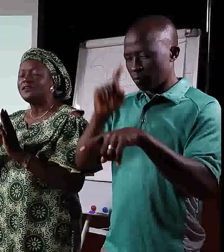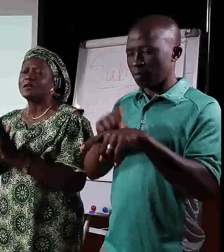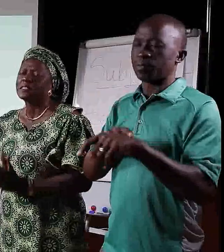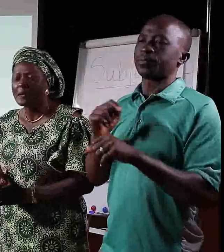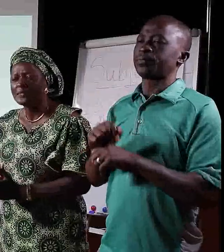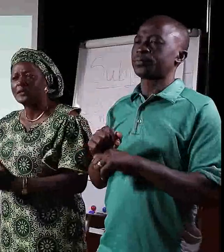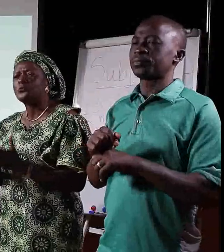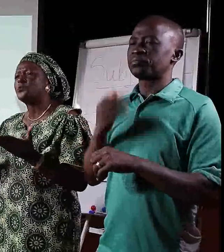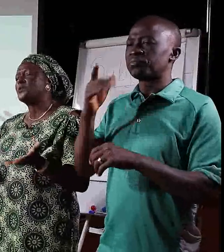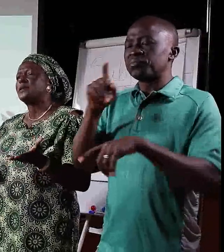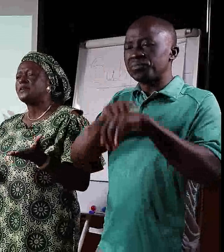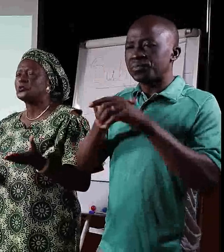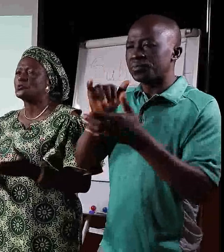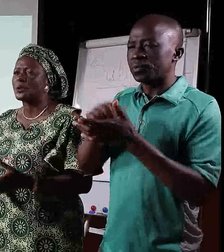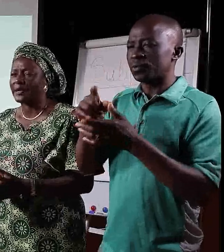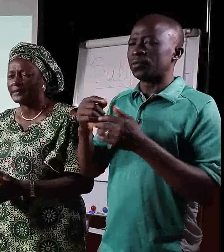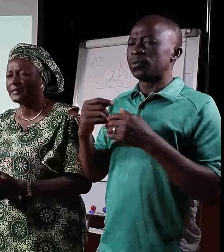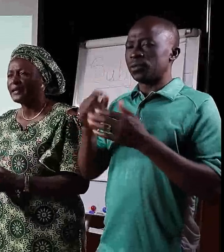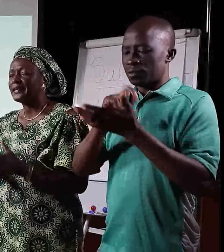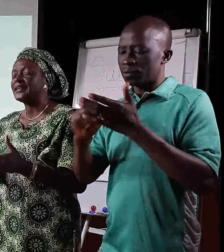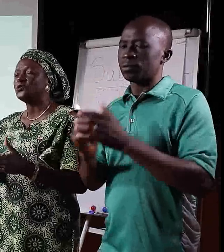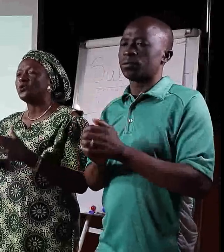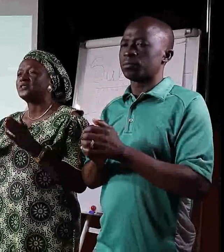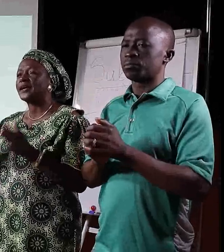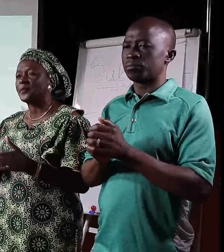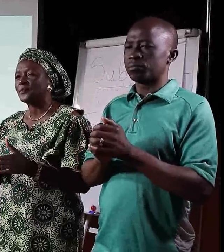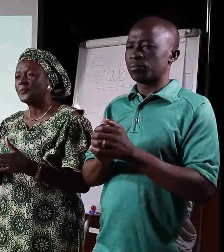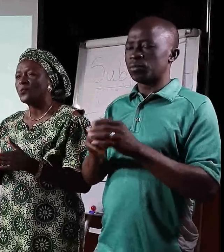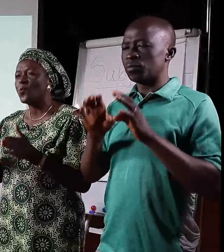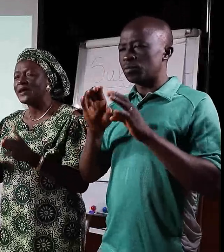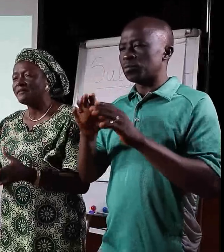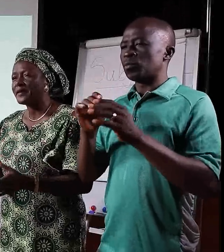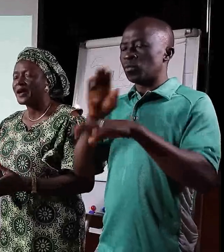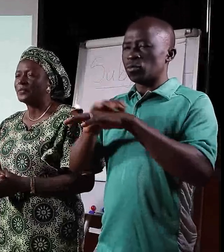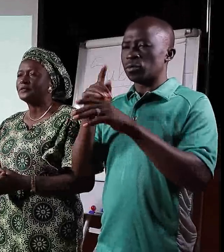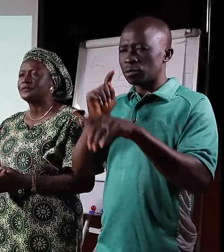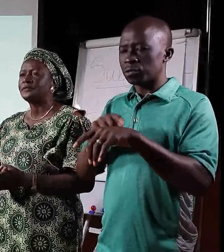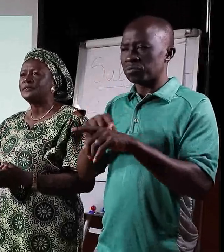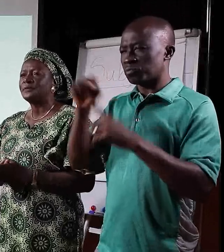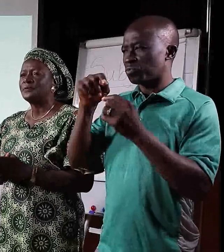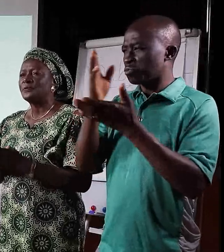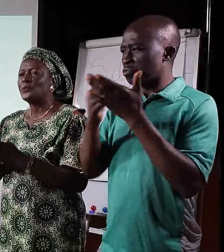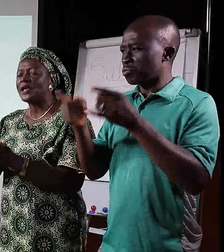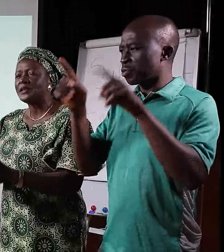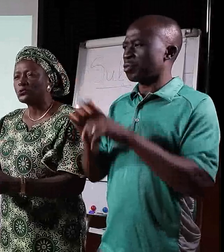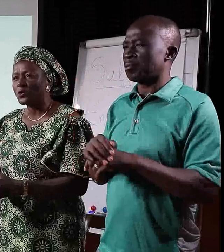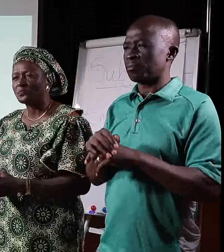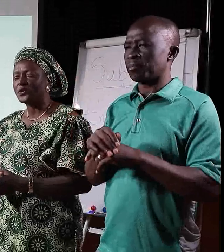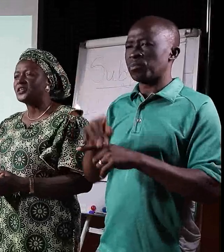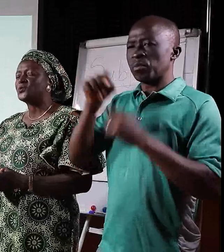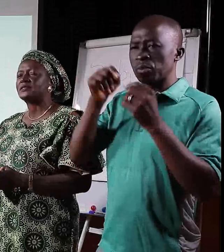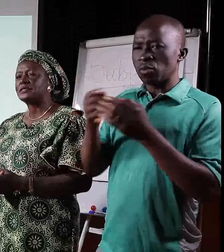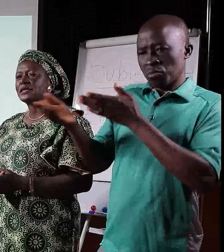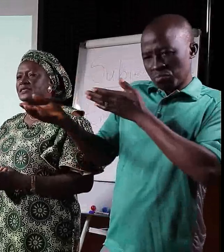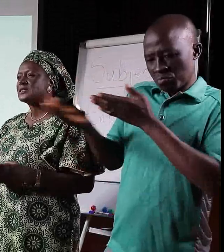chronology. There are times that you equally need to write, highlighting on time, when a thing happened, when it was